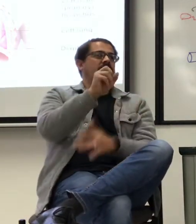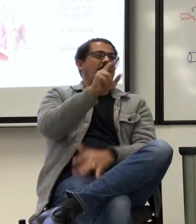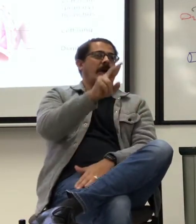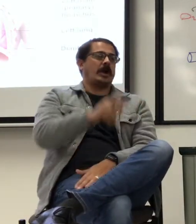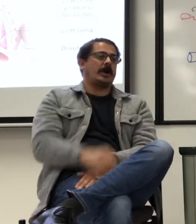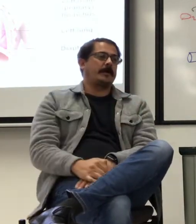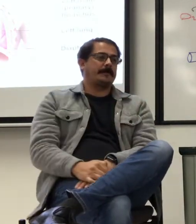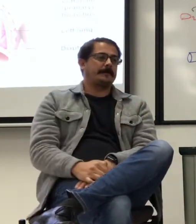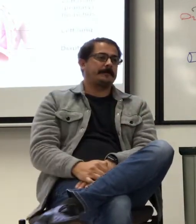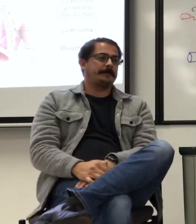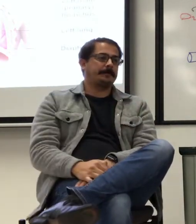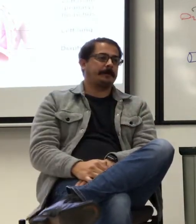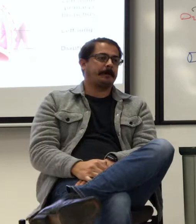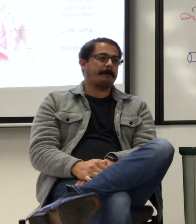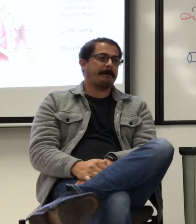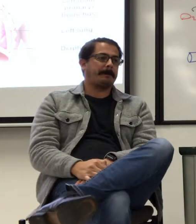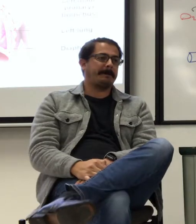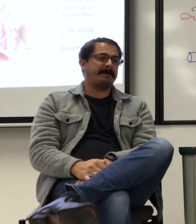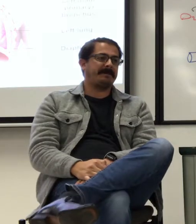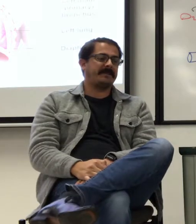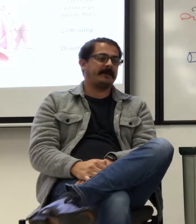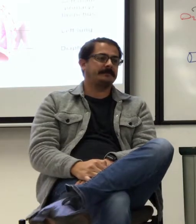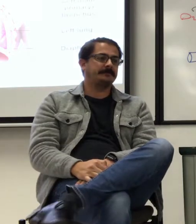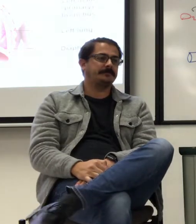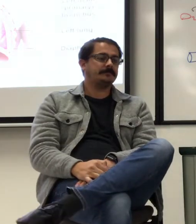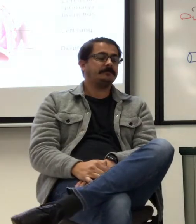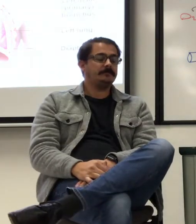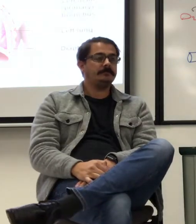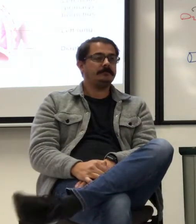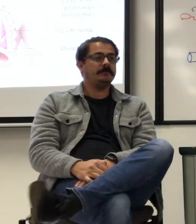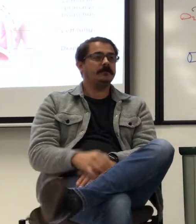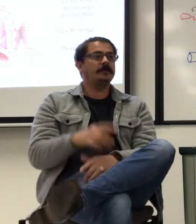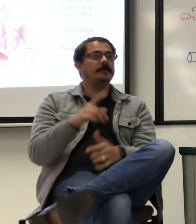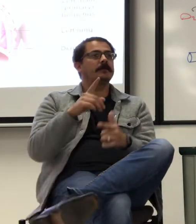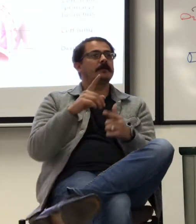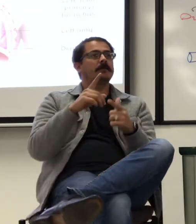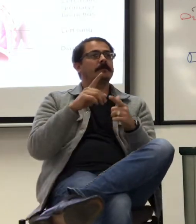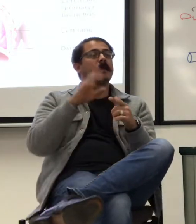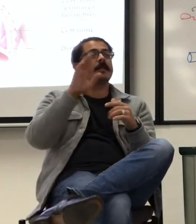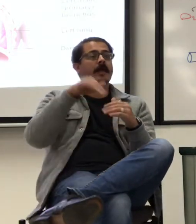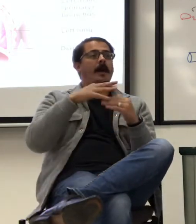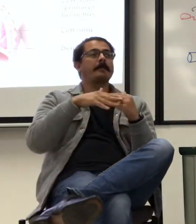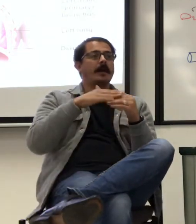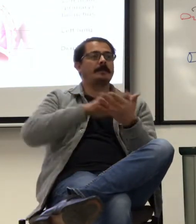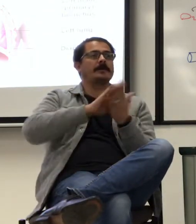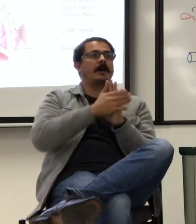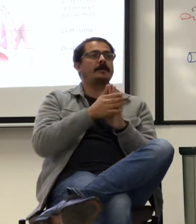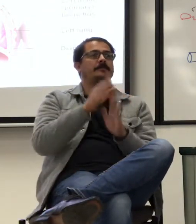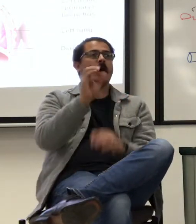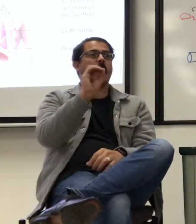O2, pick it up. So that blood leaves oxygen rich.